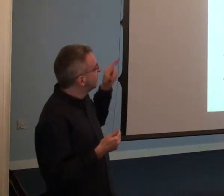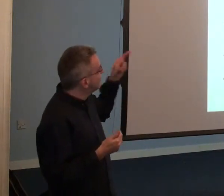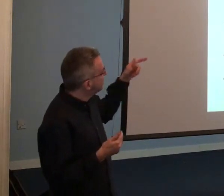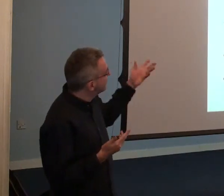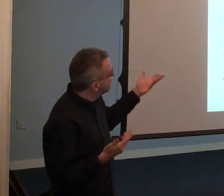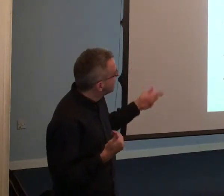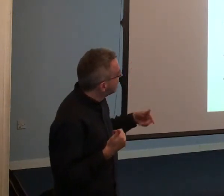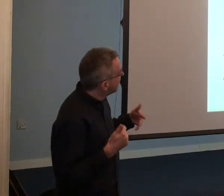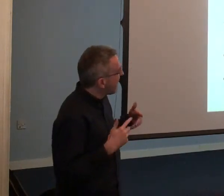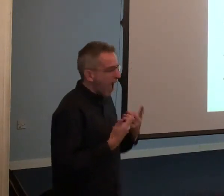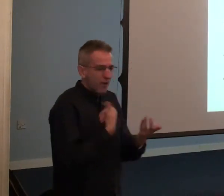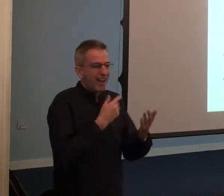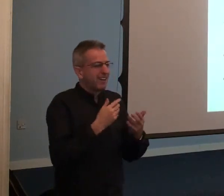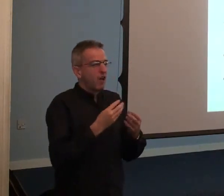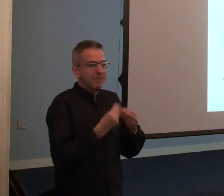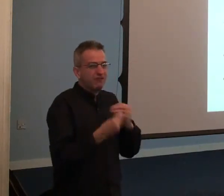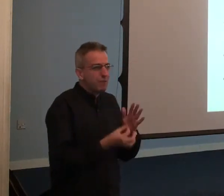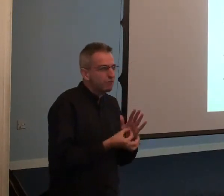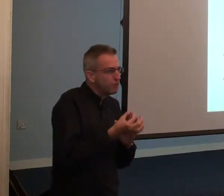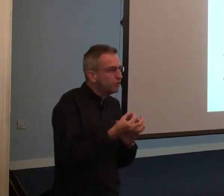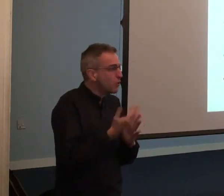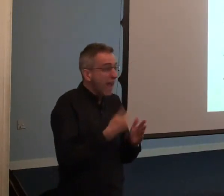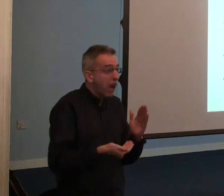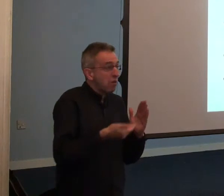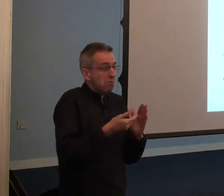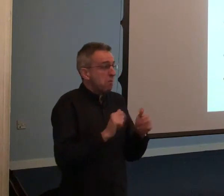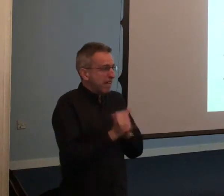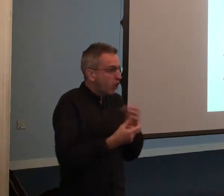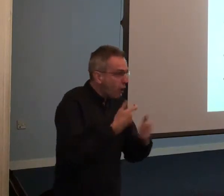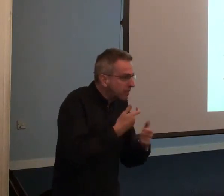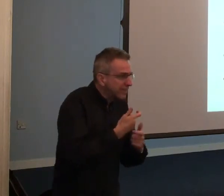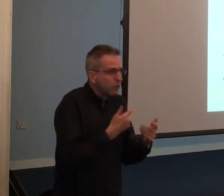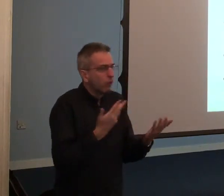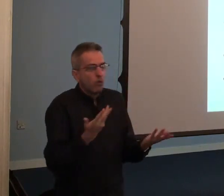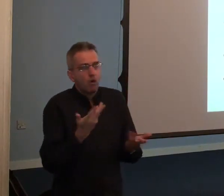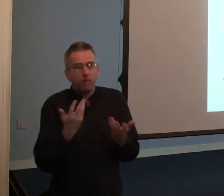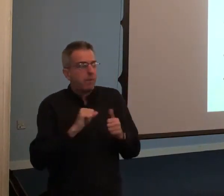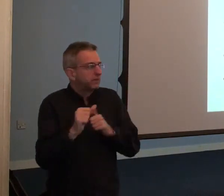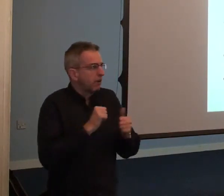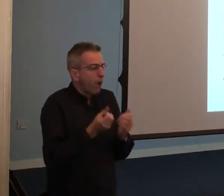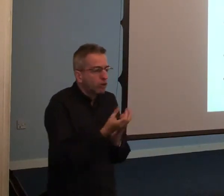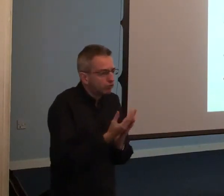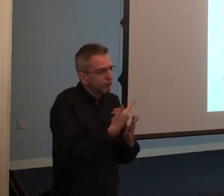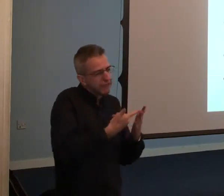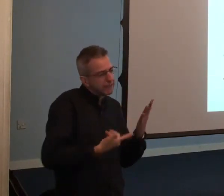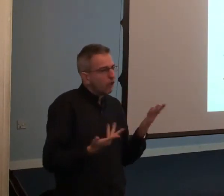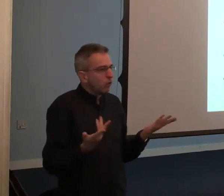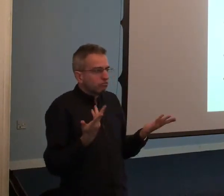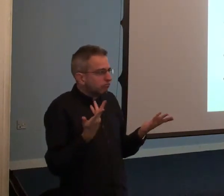and we have more questions that could be asked of this data. Could the material itself be improved? Could we have chosen a better clip? Could we have chosen a